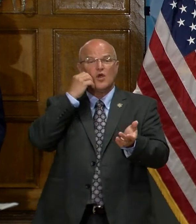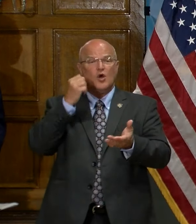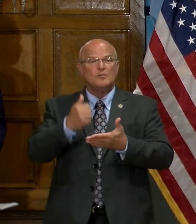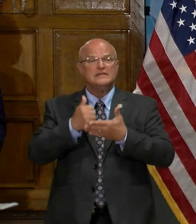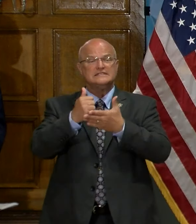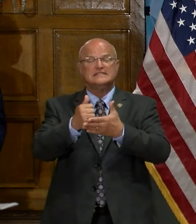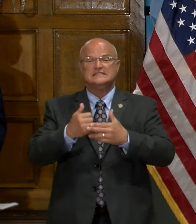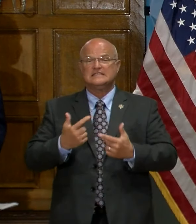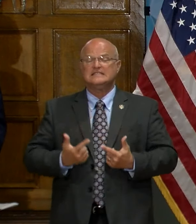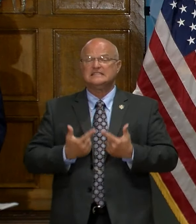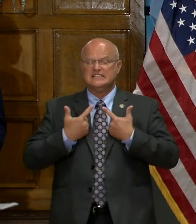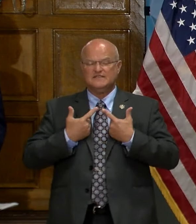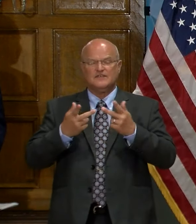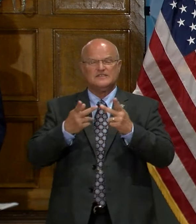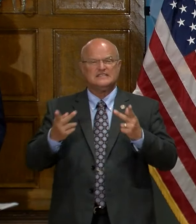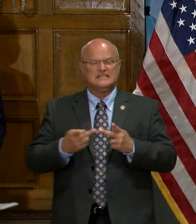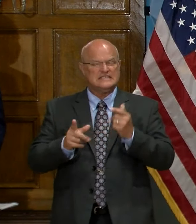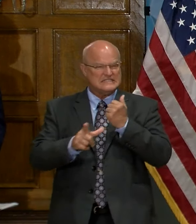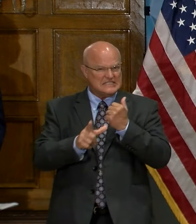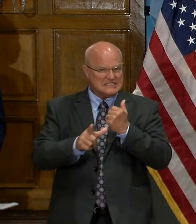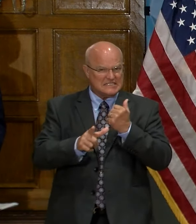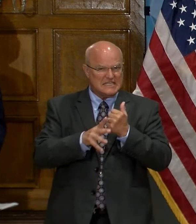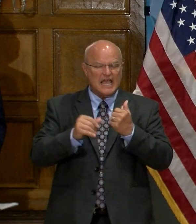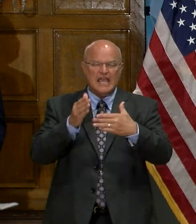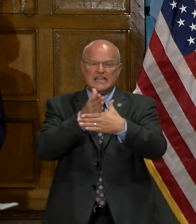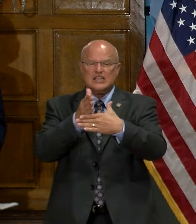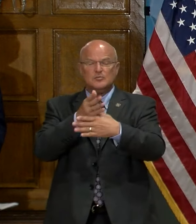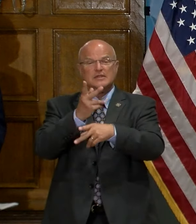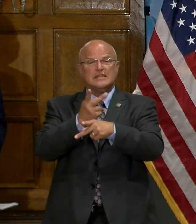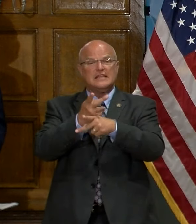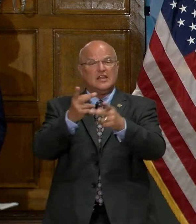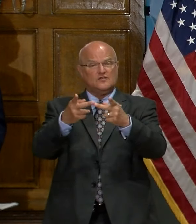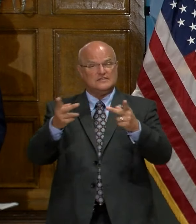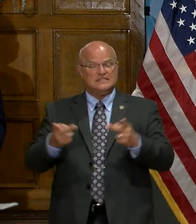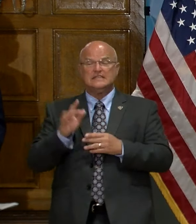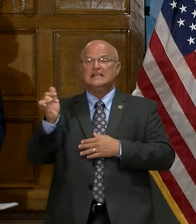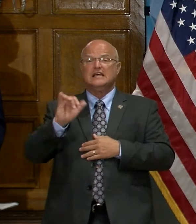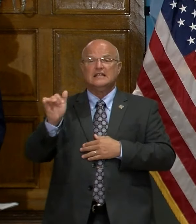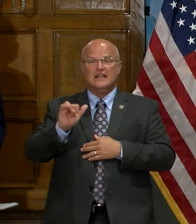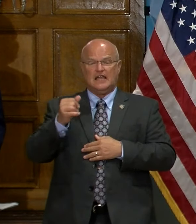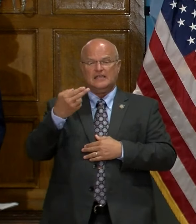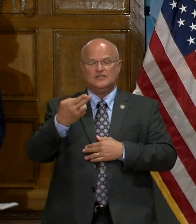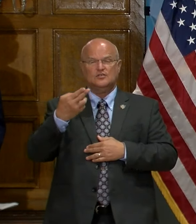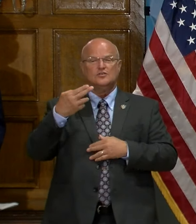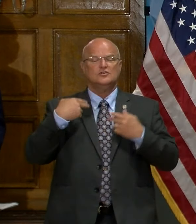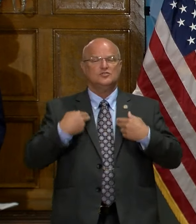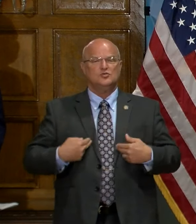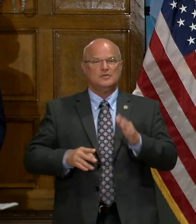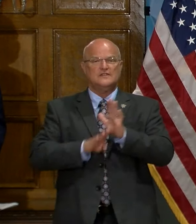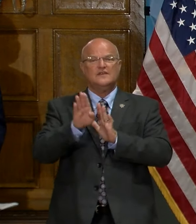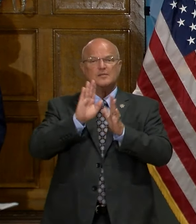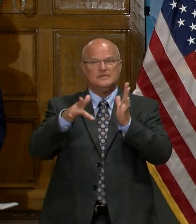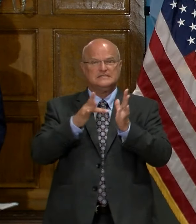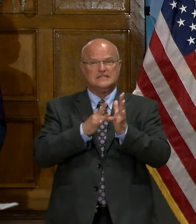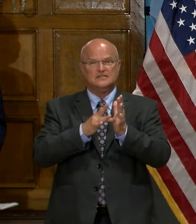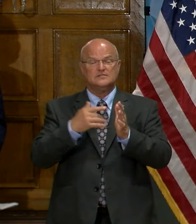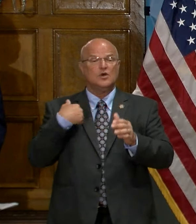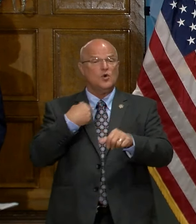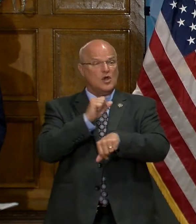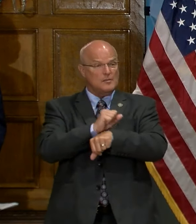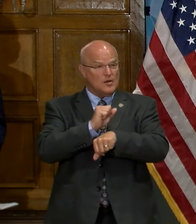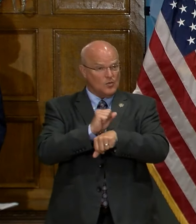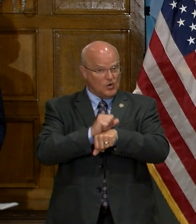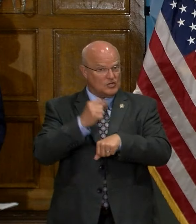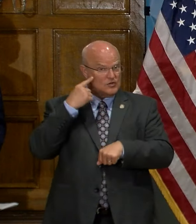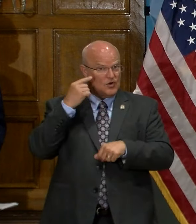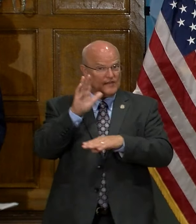living facilities, residential care facilities, and intermediate care facilities such as the Human Development Centers. We've been working, as